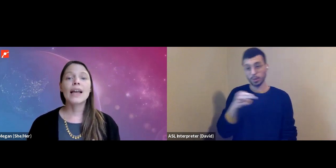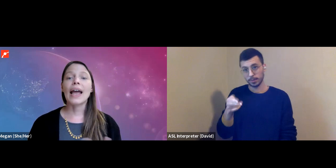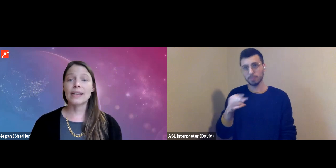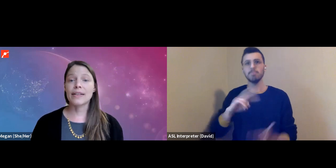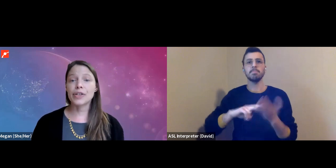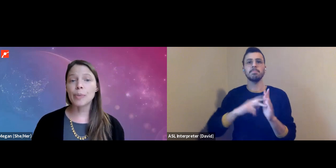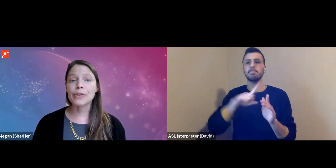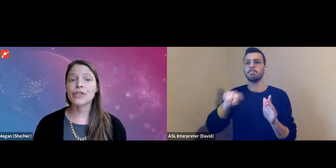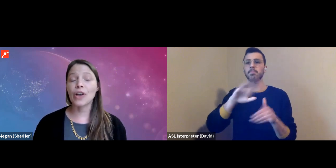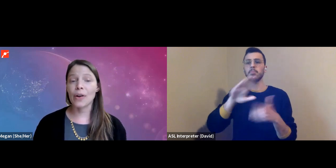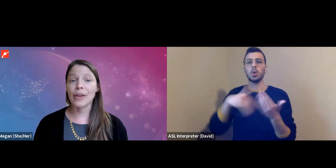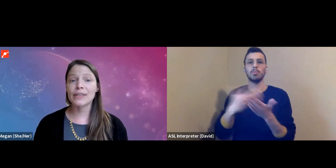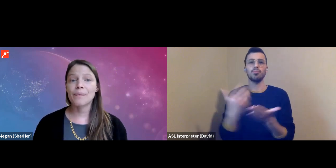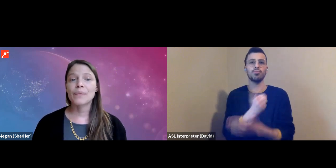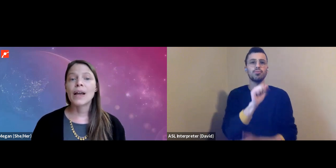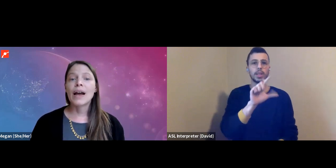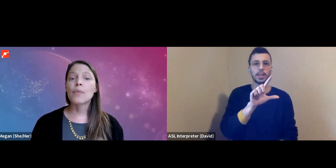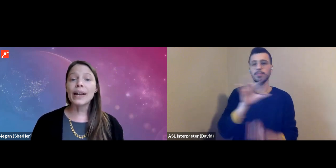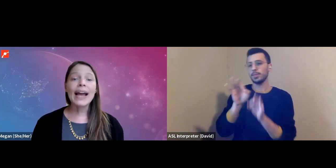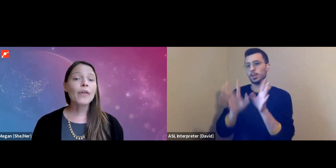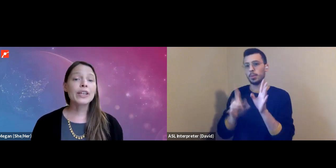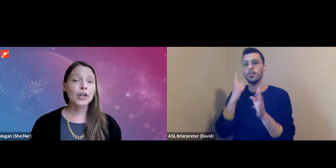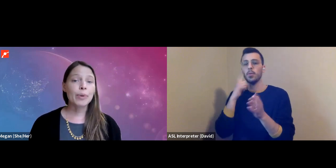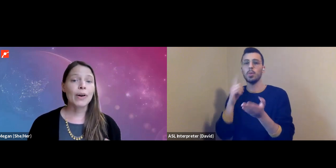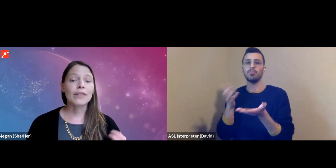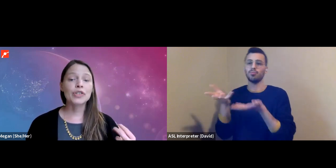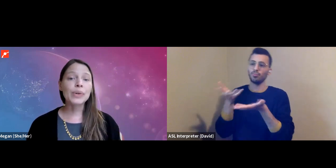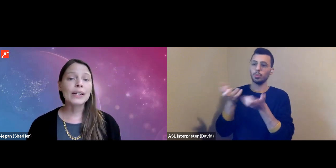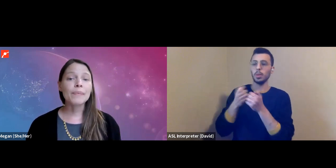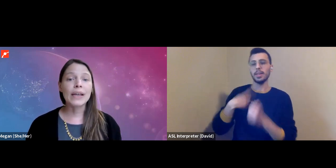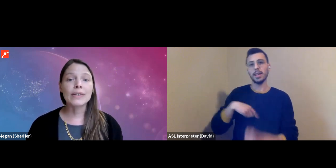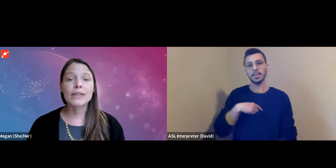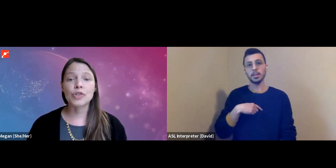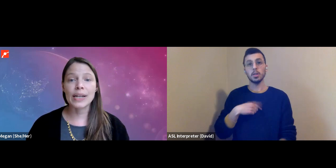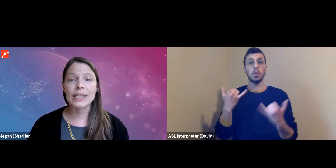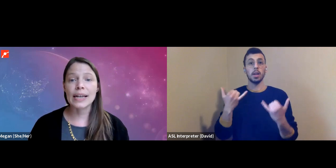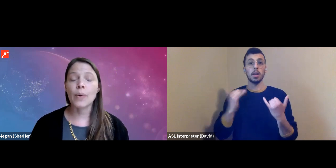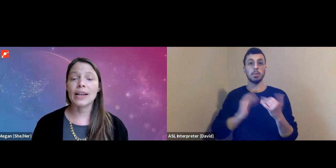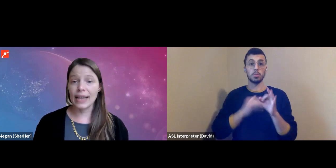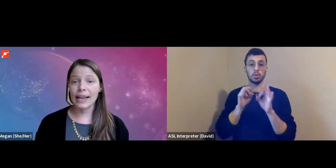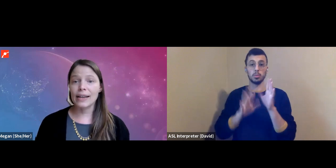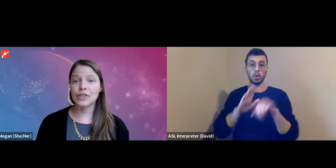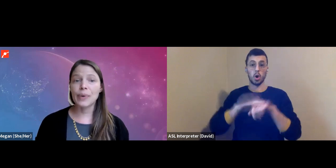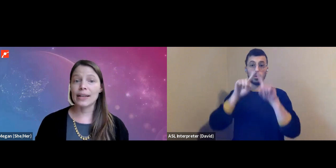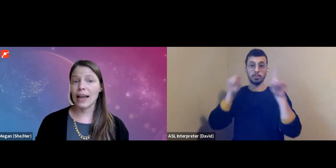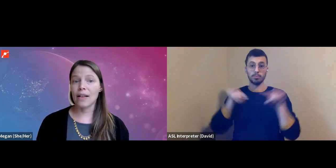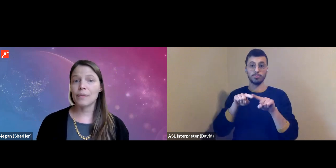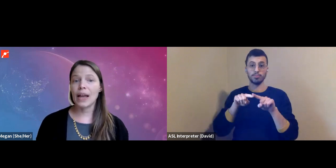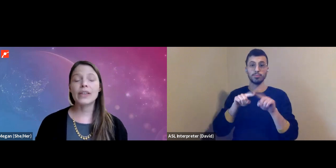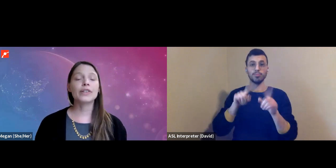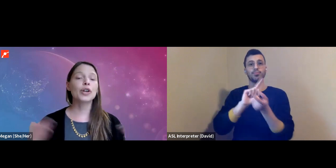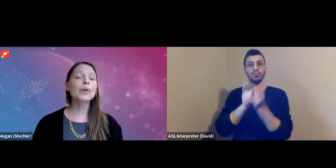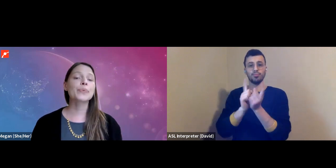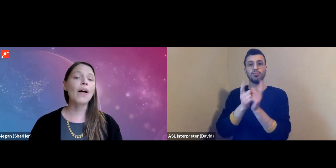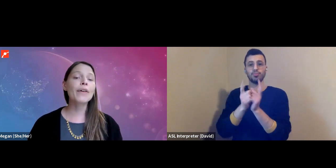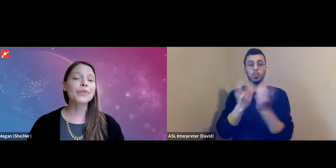and ASL interpreters to talk with us. Now, right now, the interpreter on screen is translating what I say into ASL, and